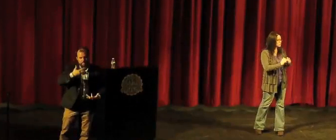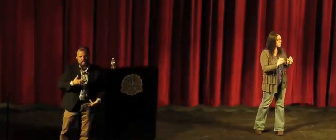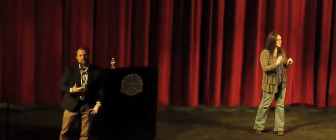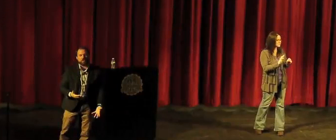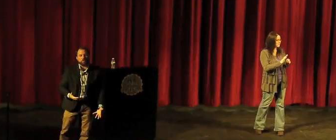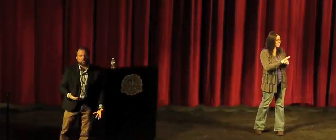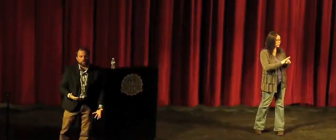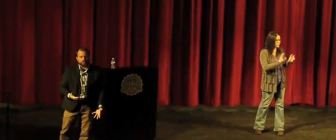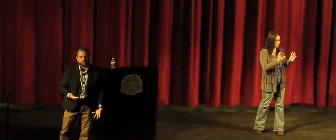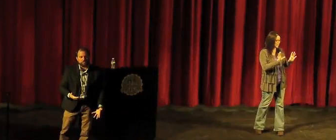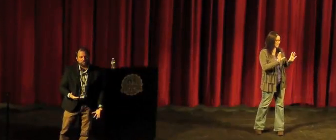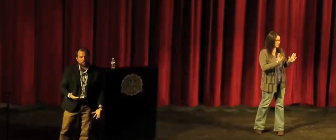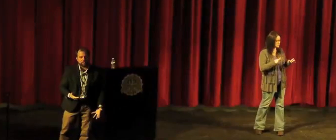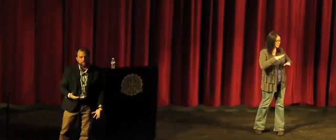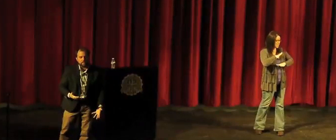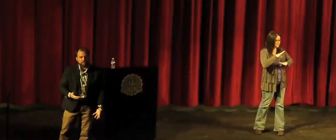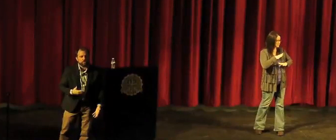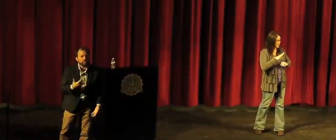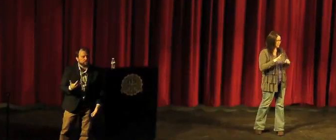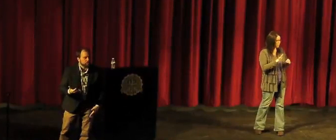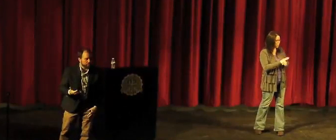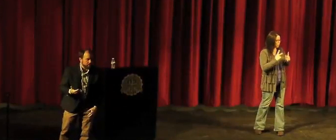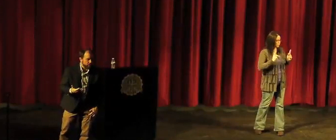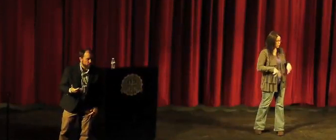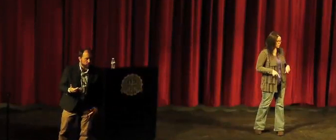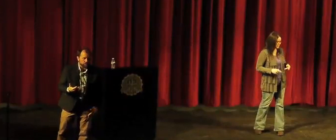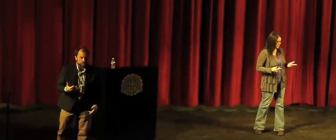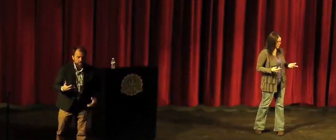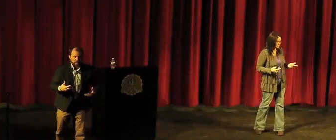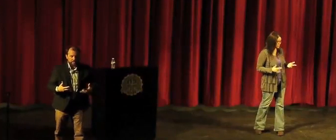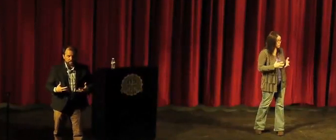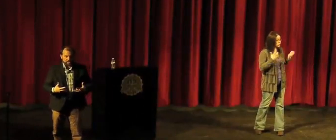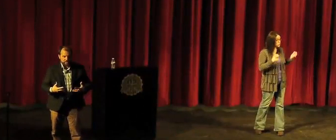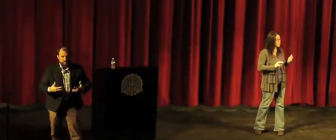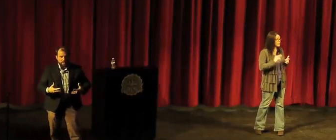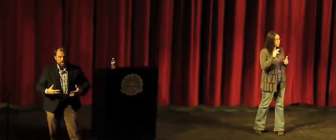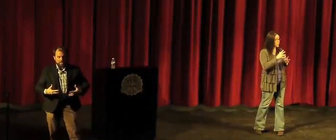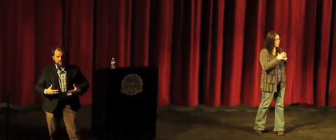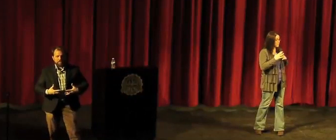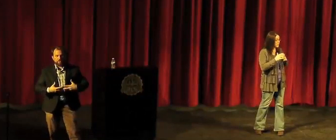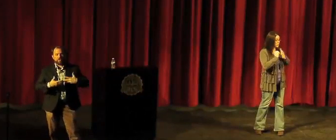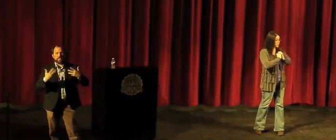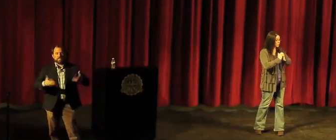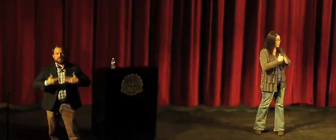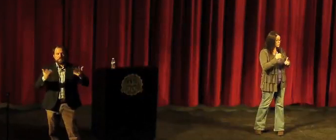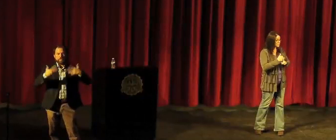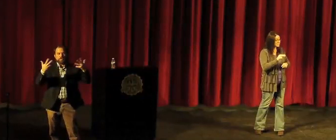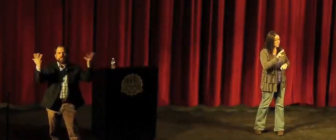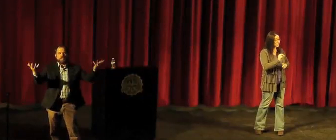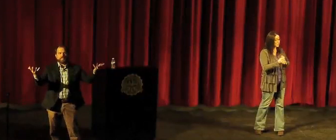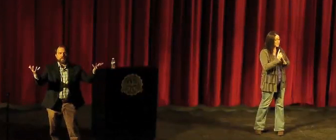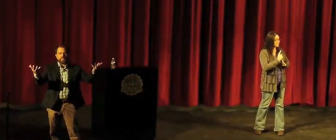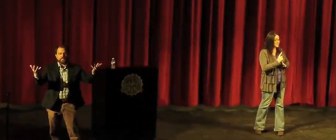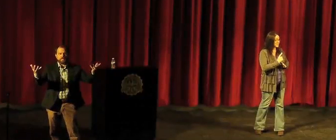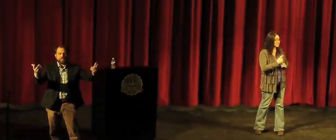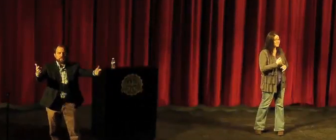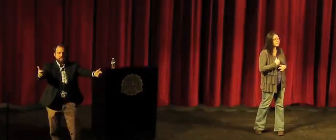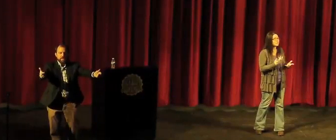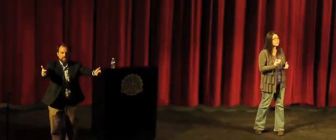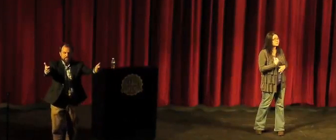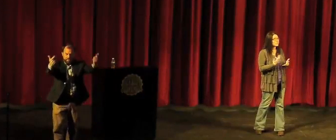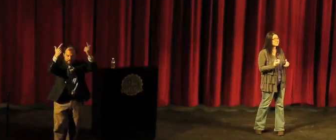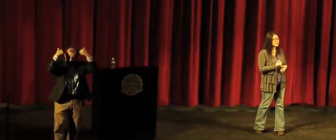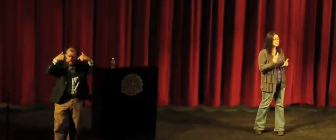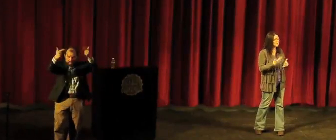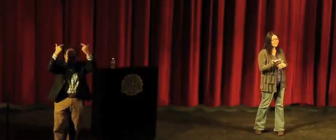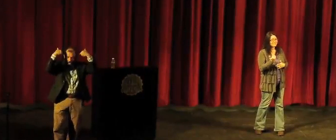and is meeting the whole person. Too much North American worship is 30 minutes of emotive expressivism